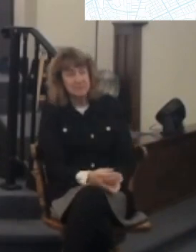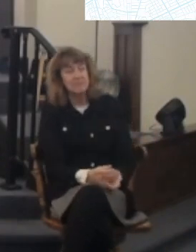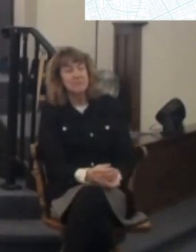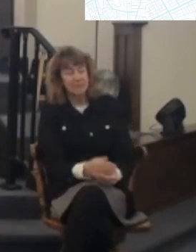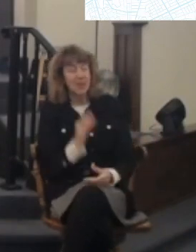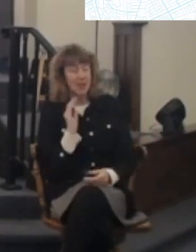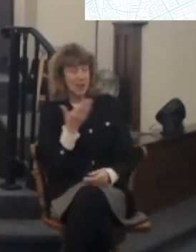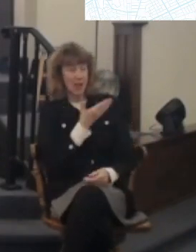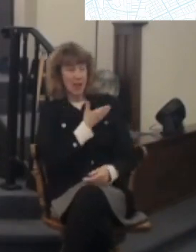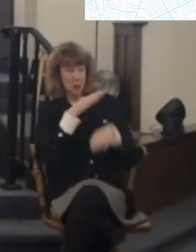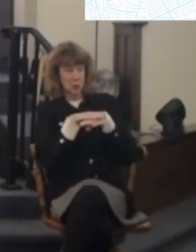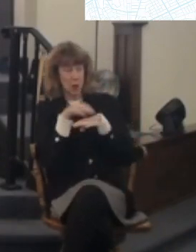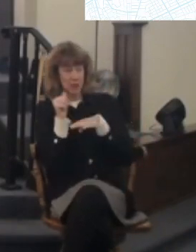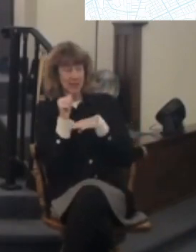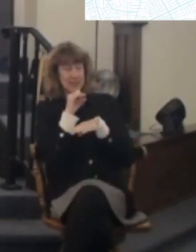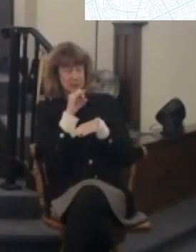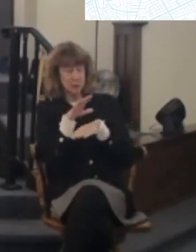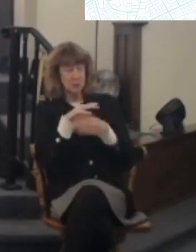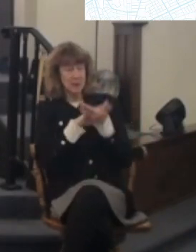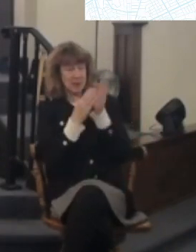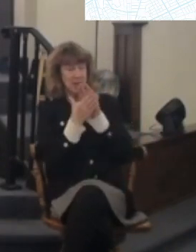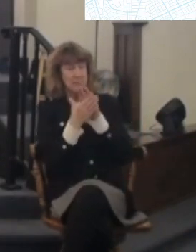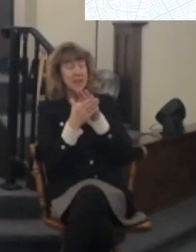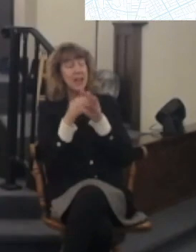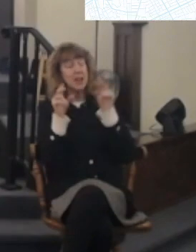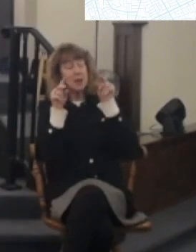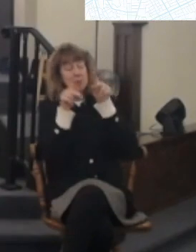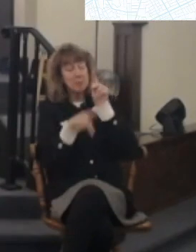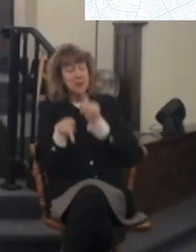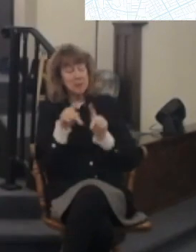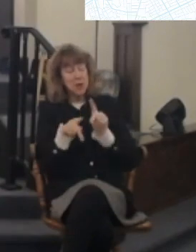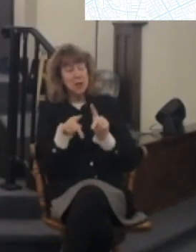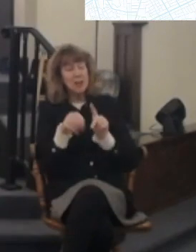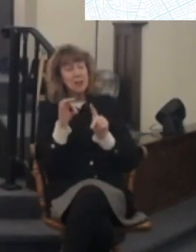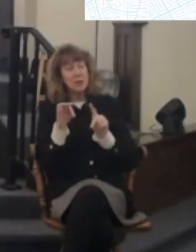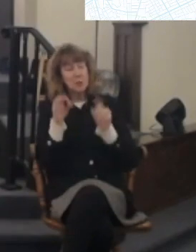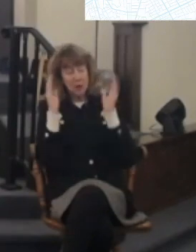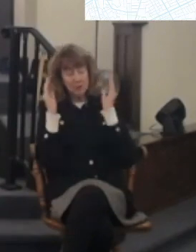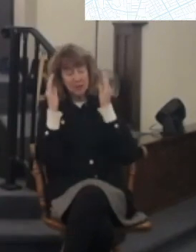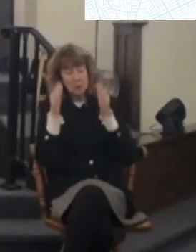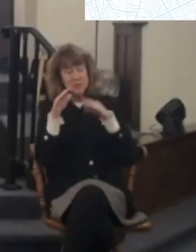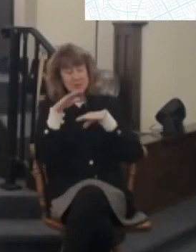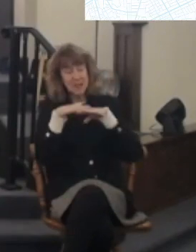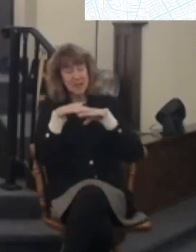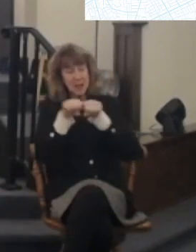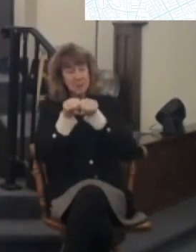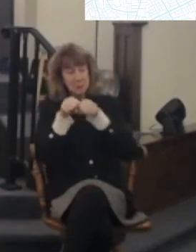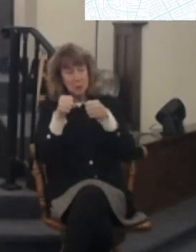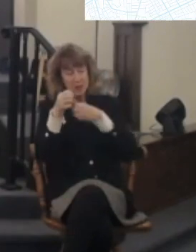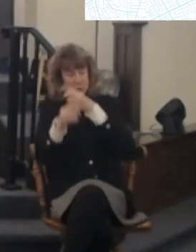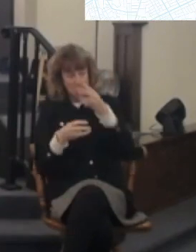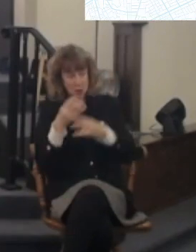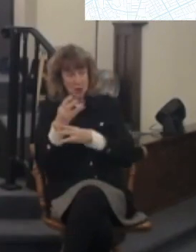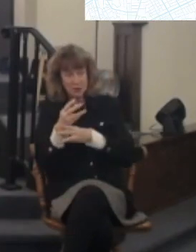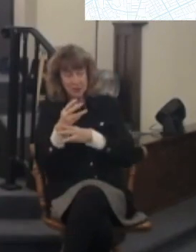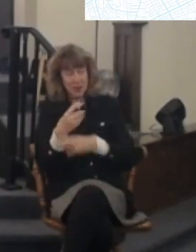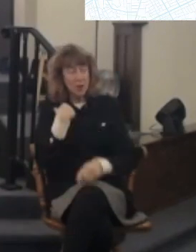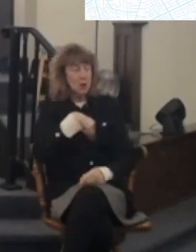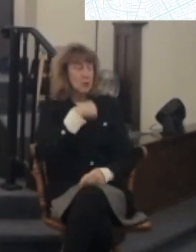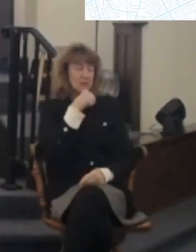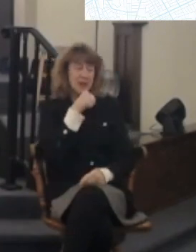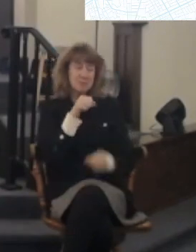Our calling is to be agents of reconciliation in this broken world. We have been saved not only